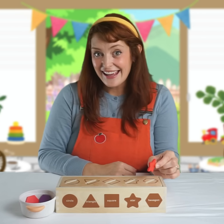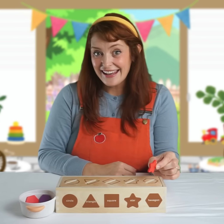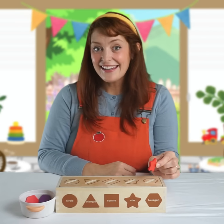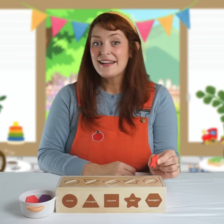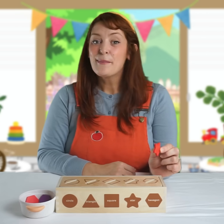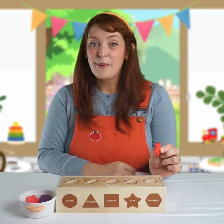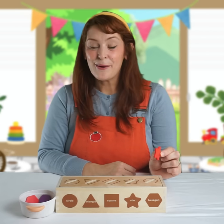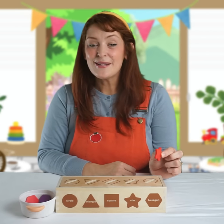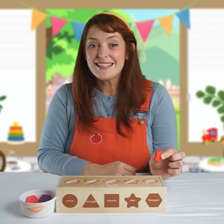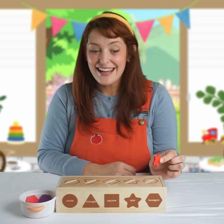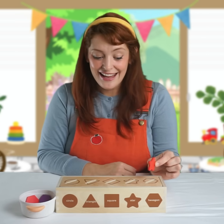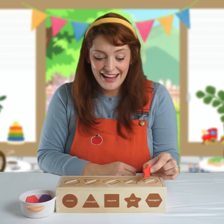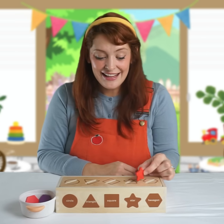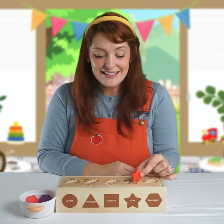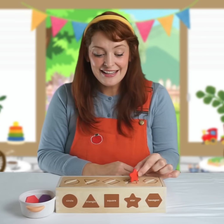In, put it